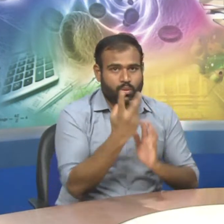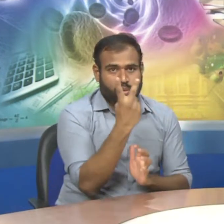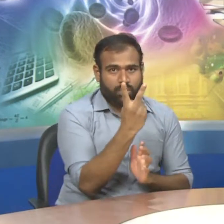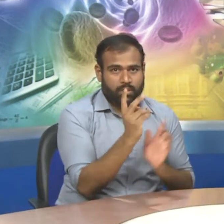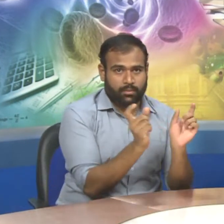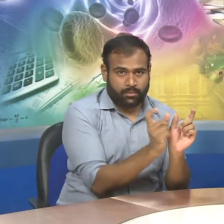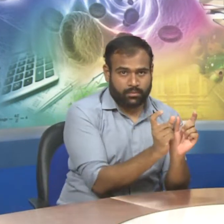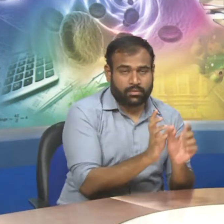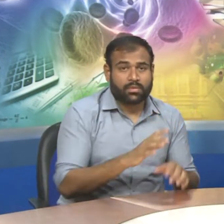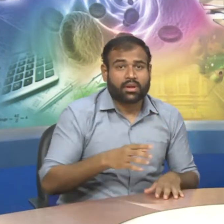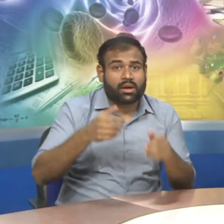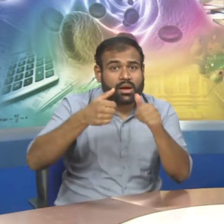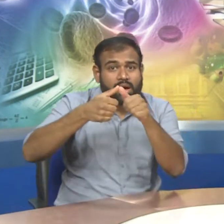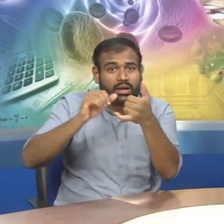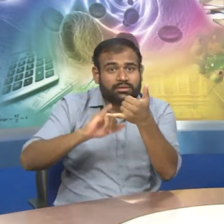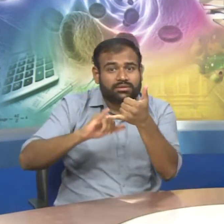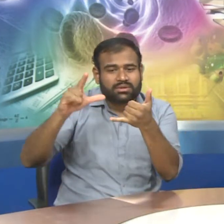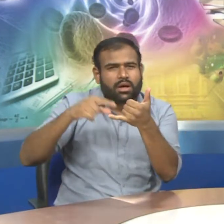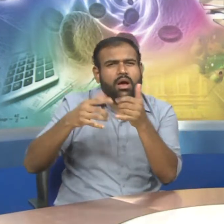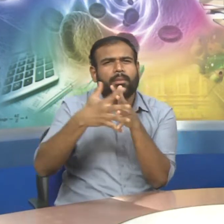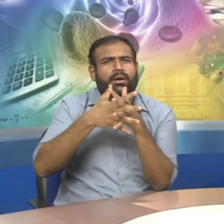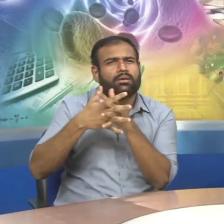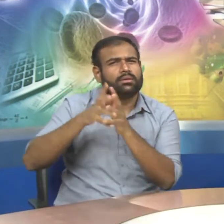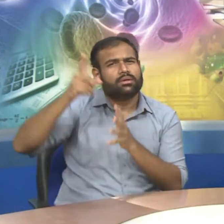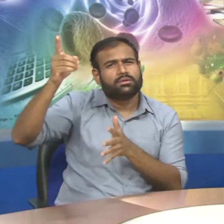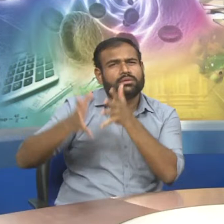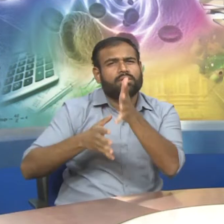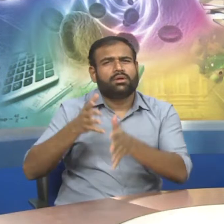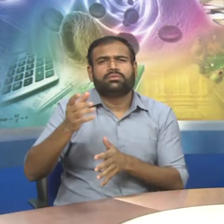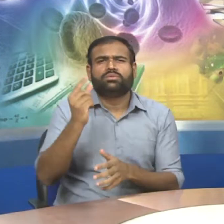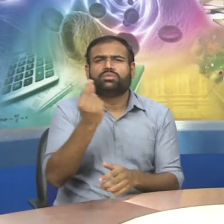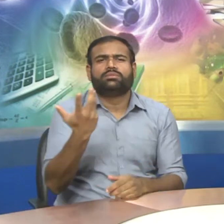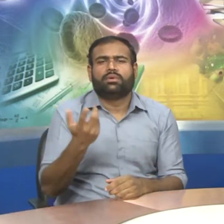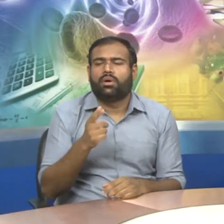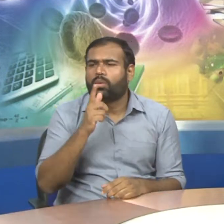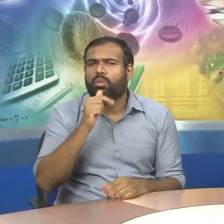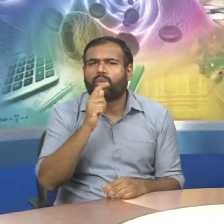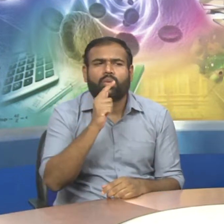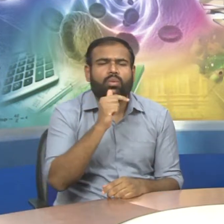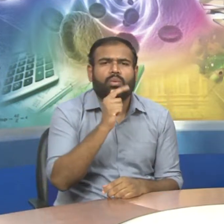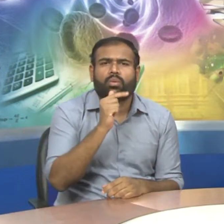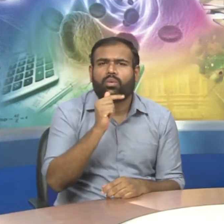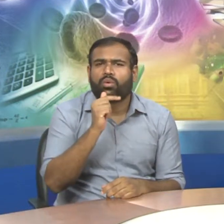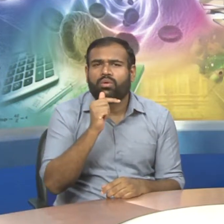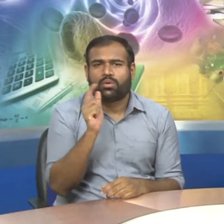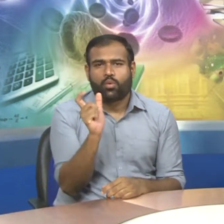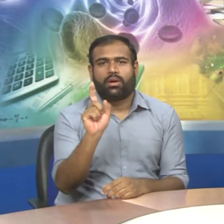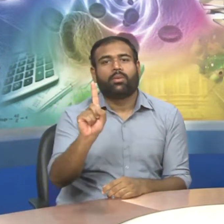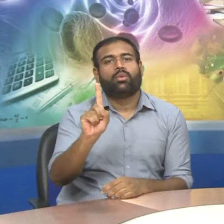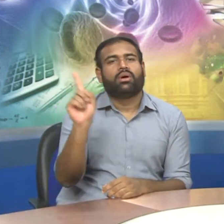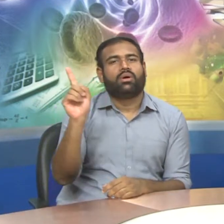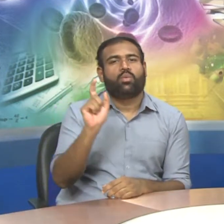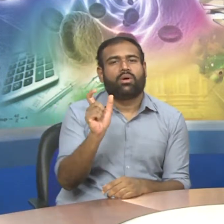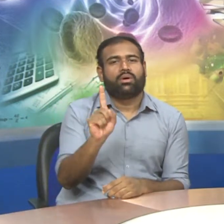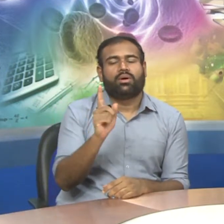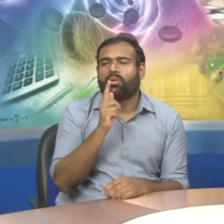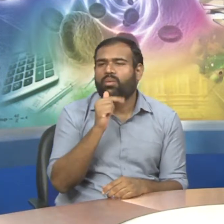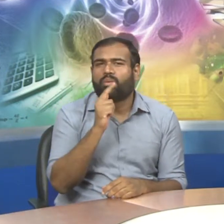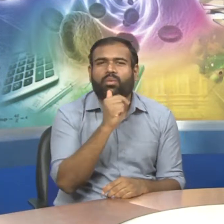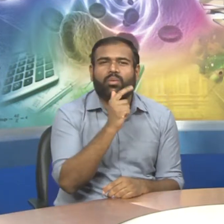ISL, we use who. This is American Sign